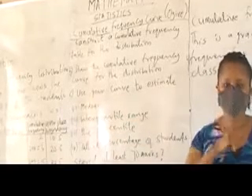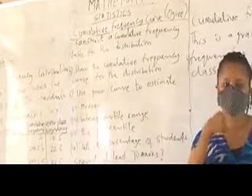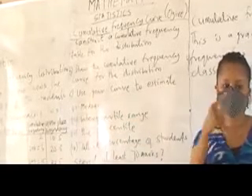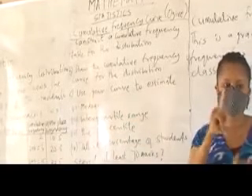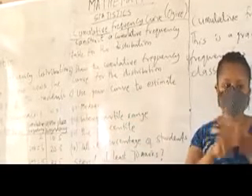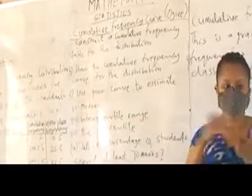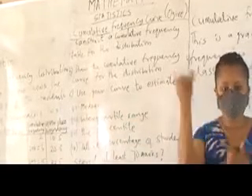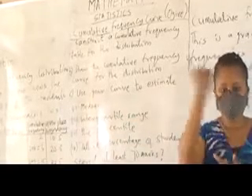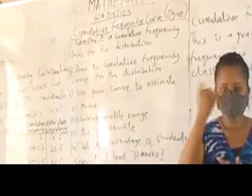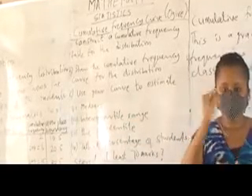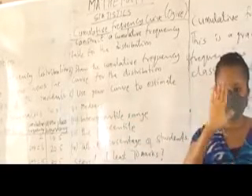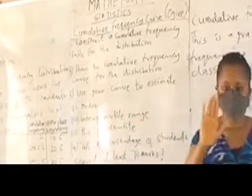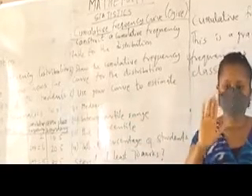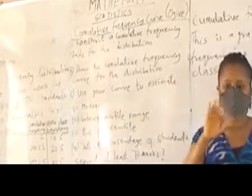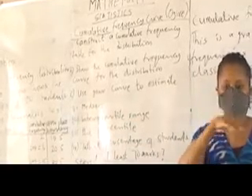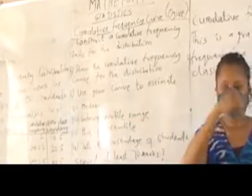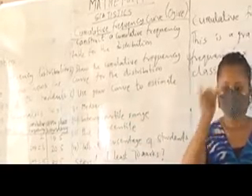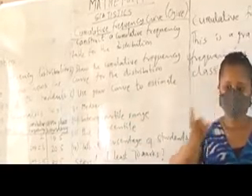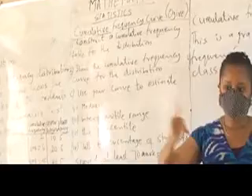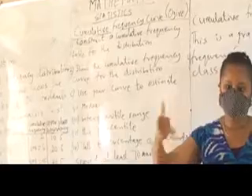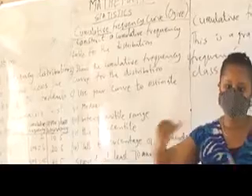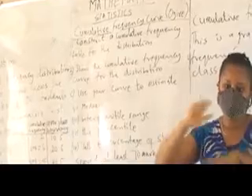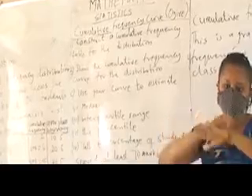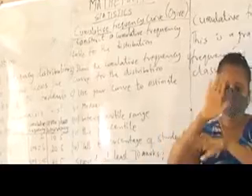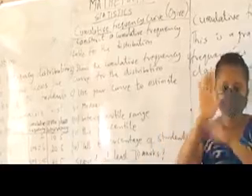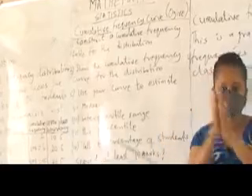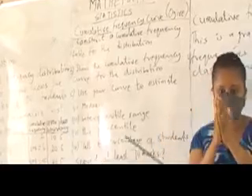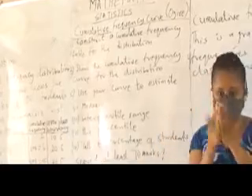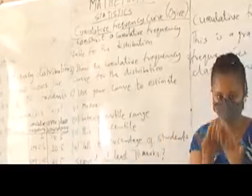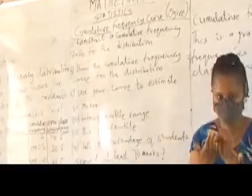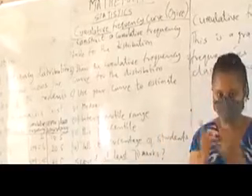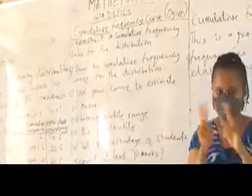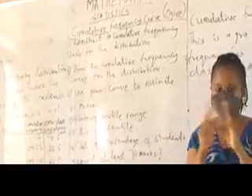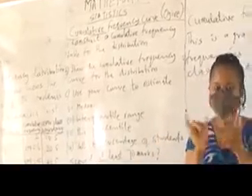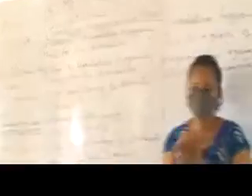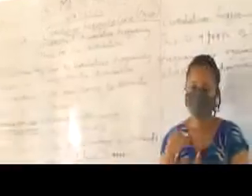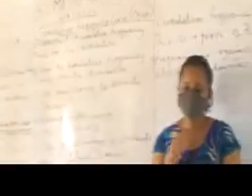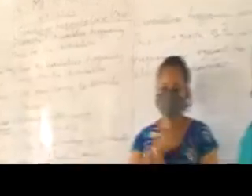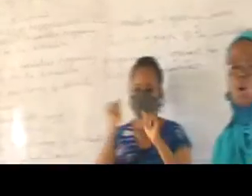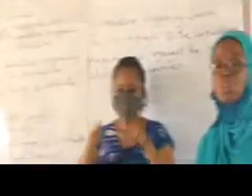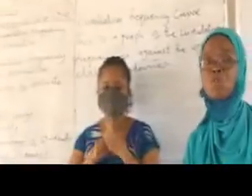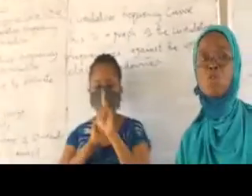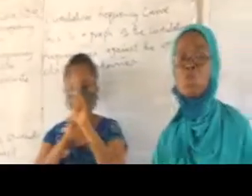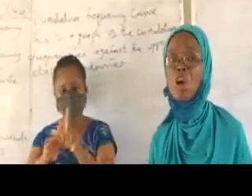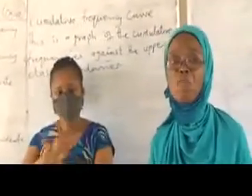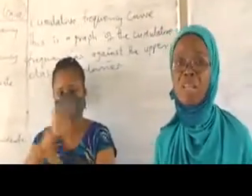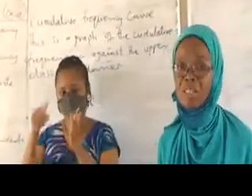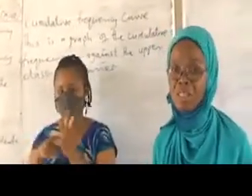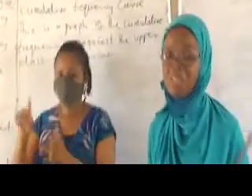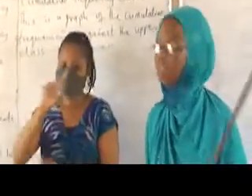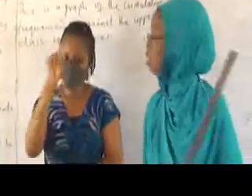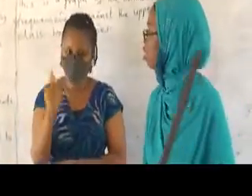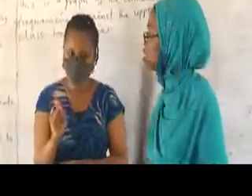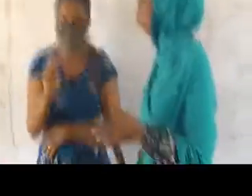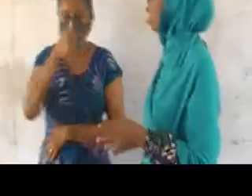book so that you will be able to answer these subsequent questions. Because if you use your play